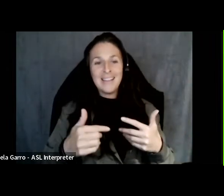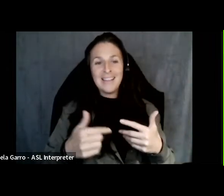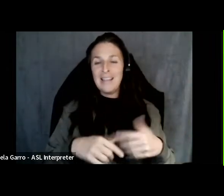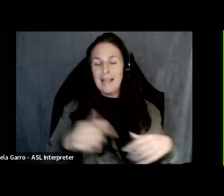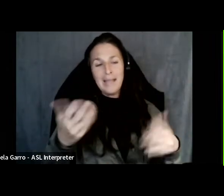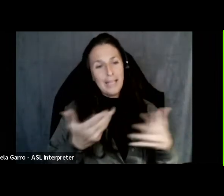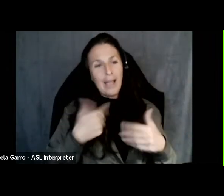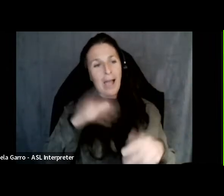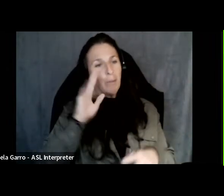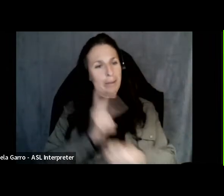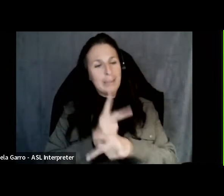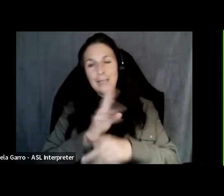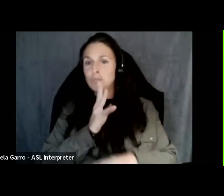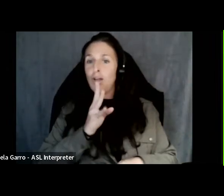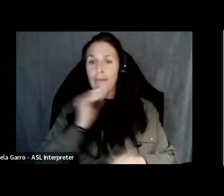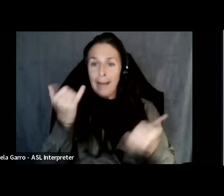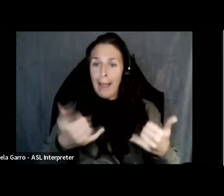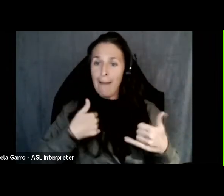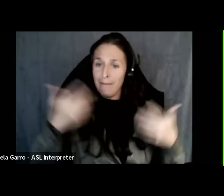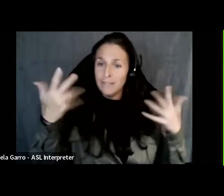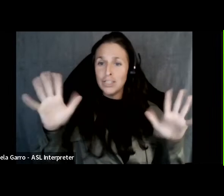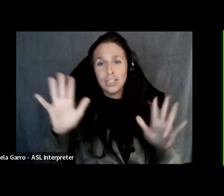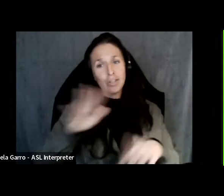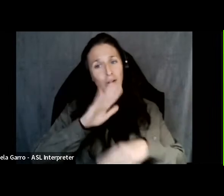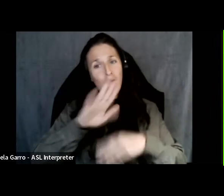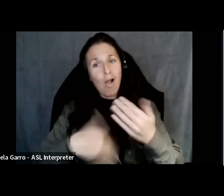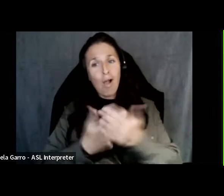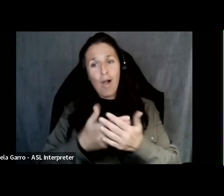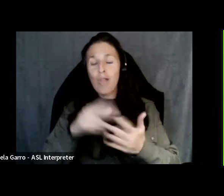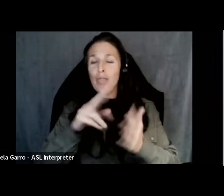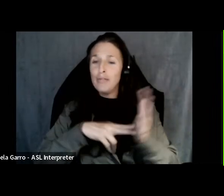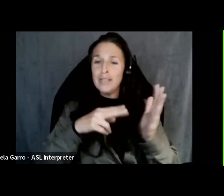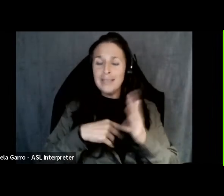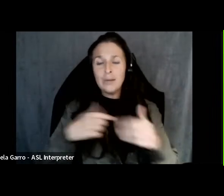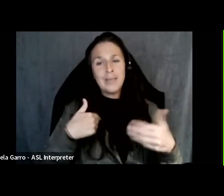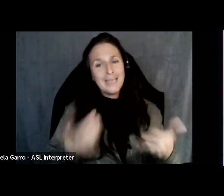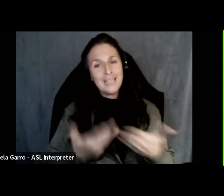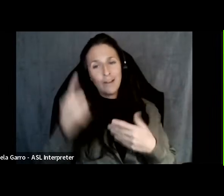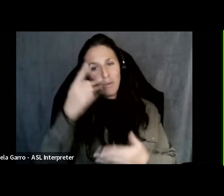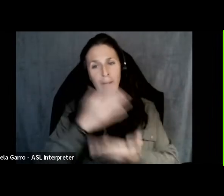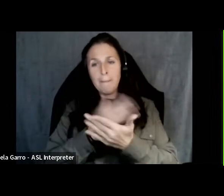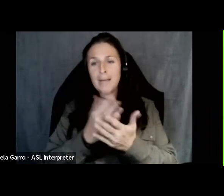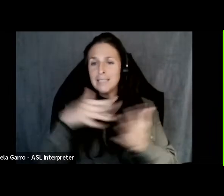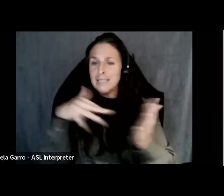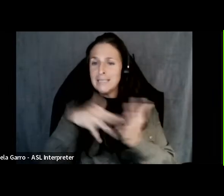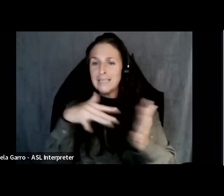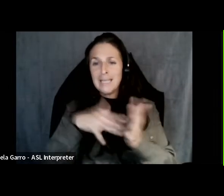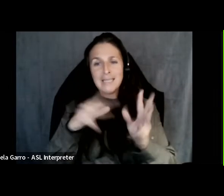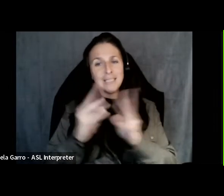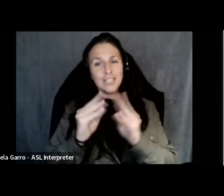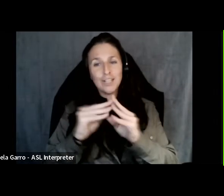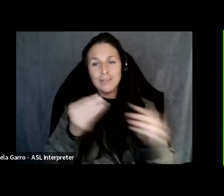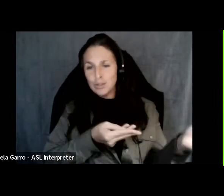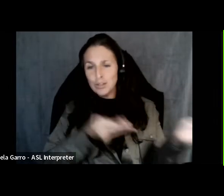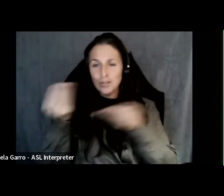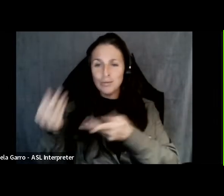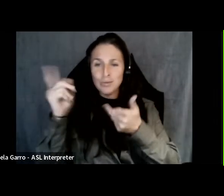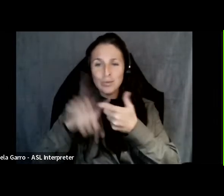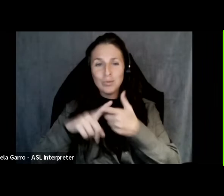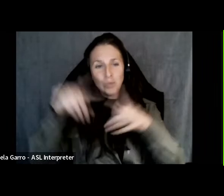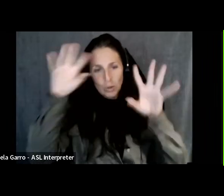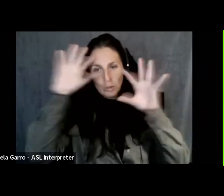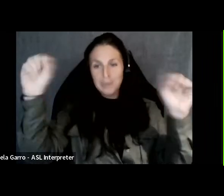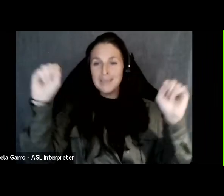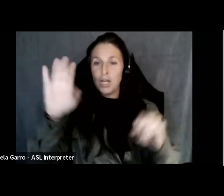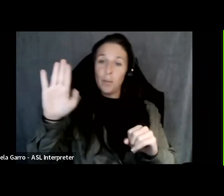here. Now that I've done all the reading, we're here for a budget study session, and I'll turn it over to Superintendent